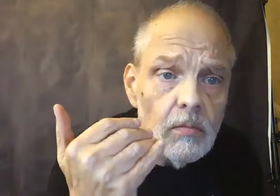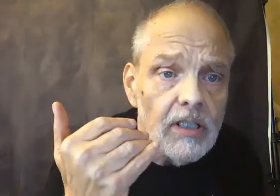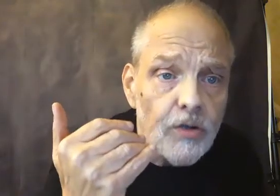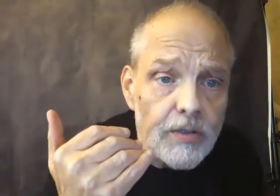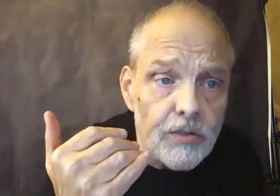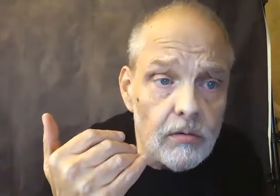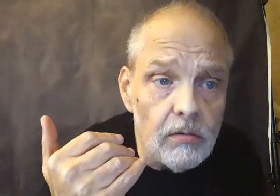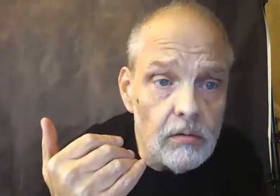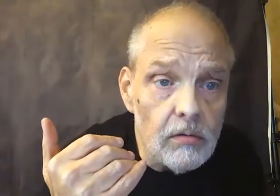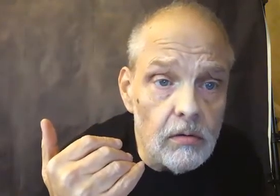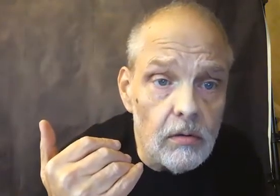There's a question.